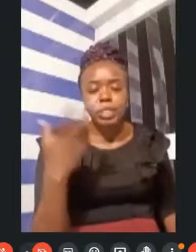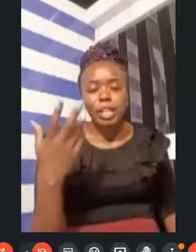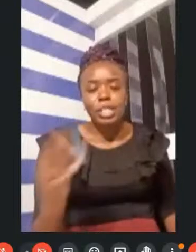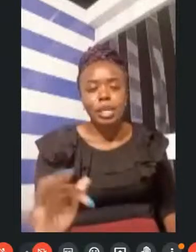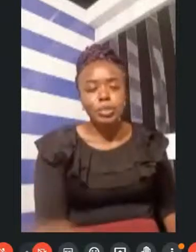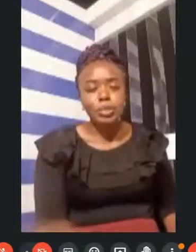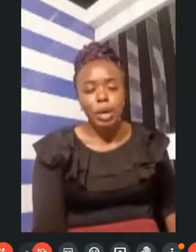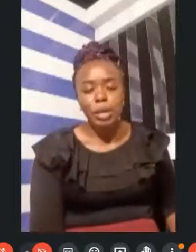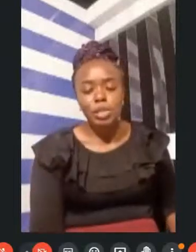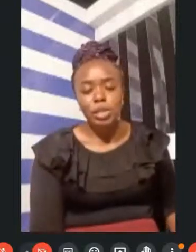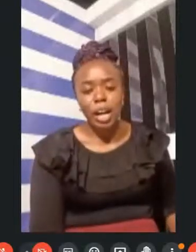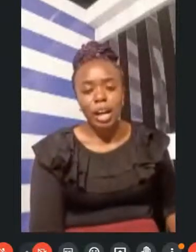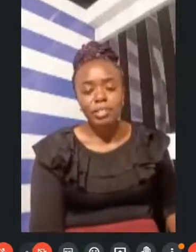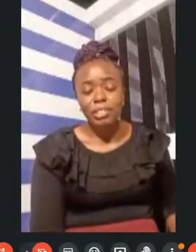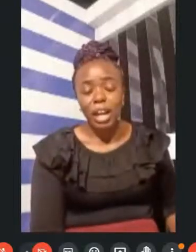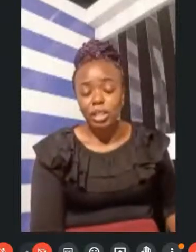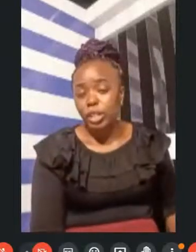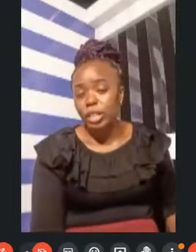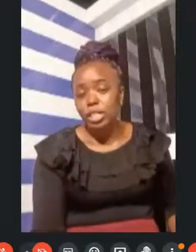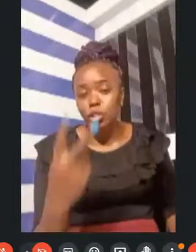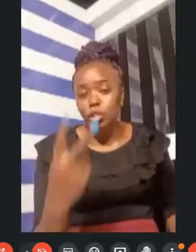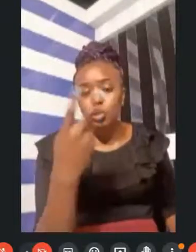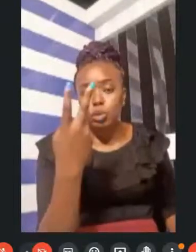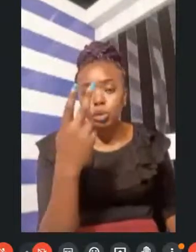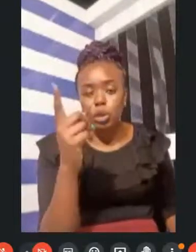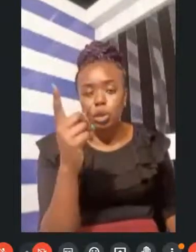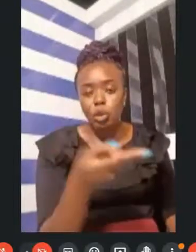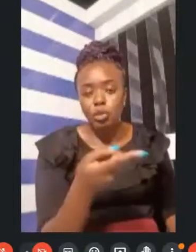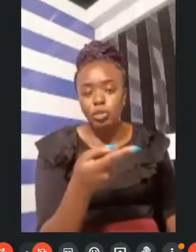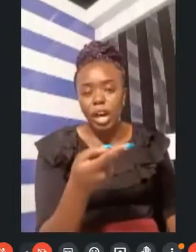6%. Same to numbers with the fractions,